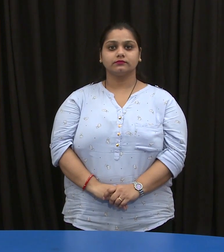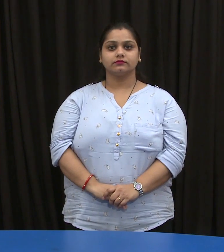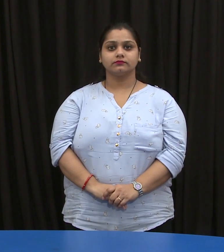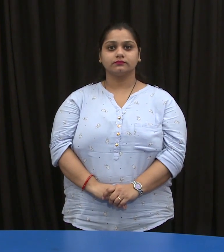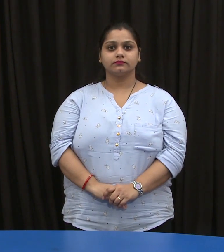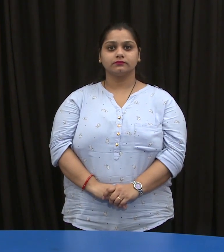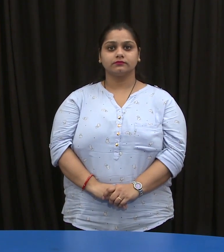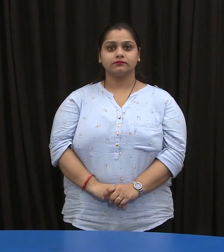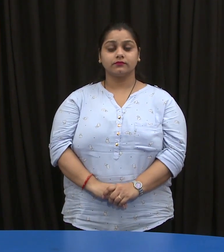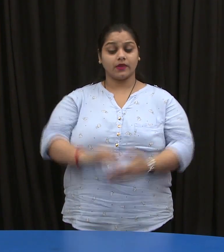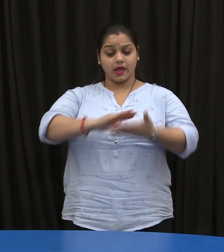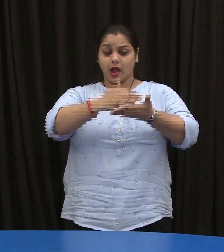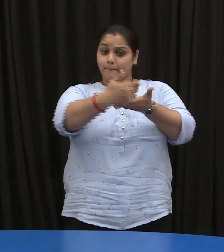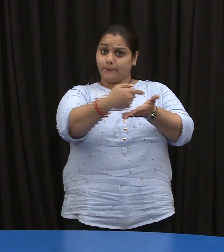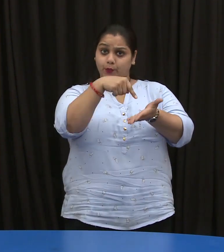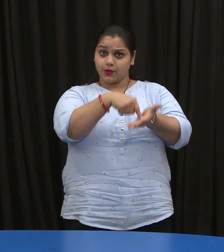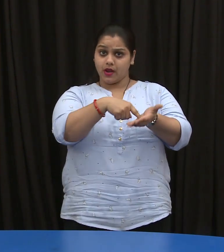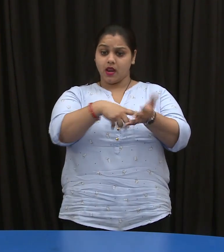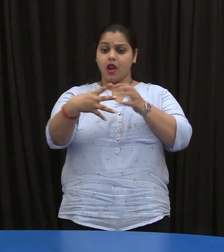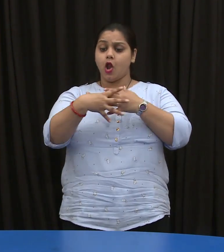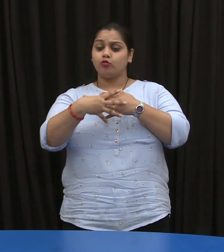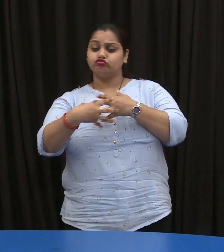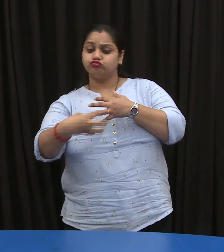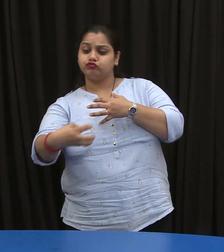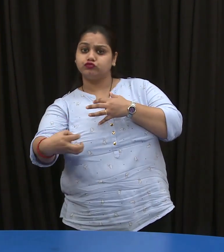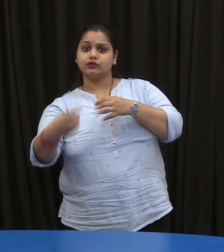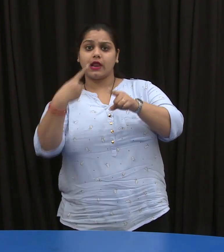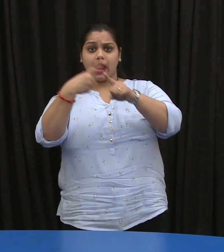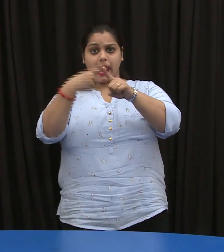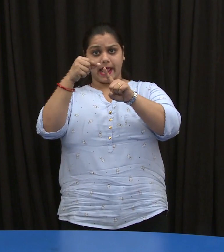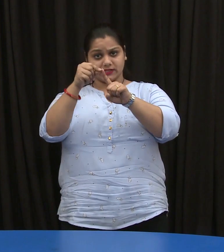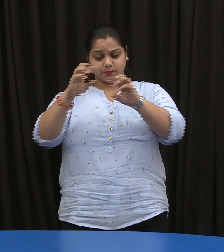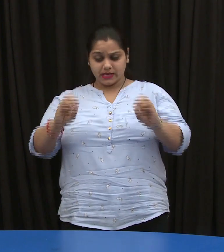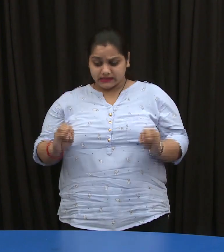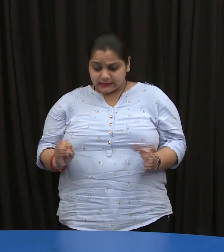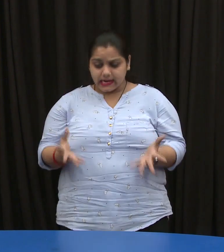when the computer system loaded with Windows XP is started,